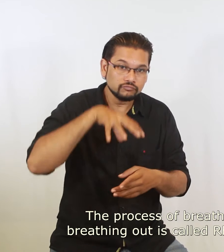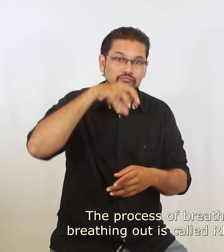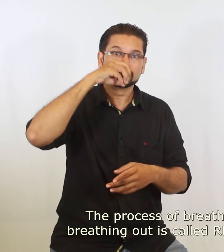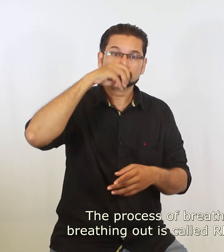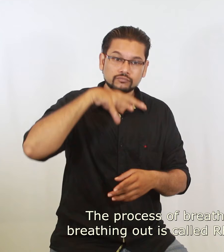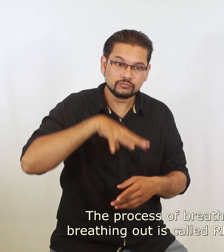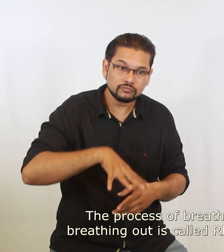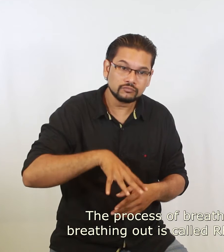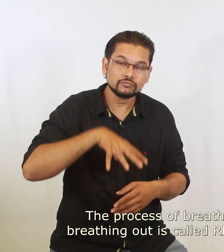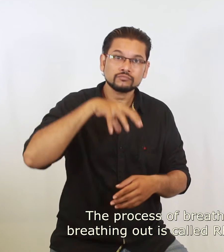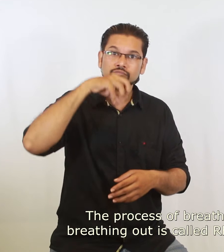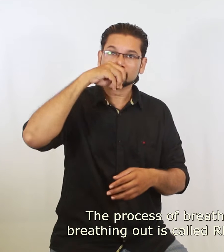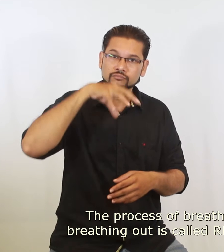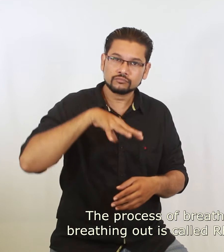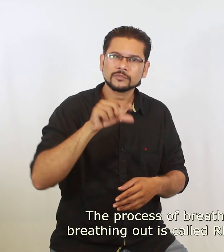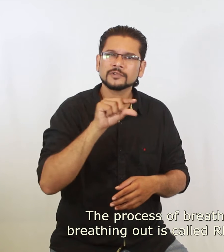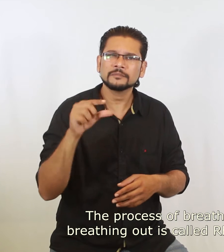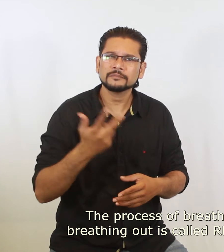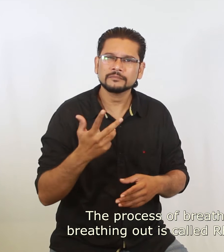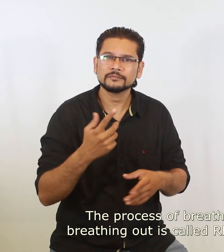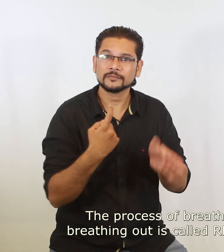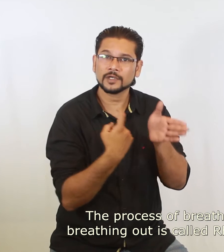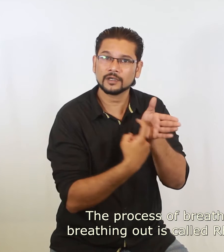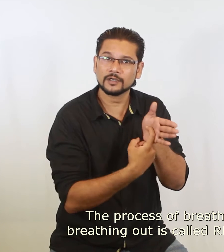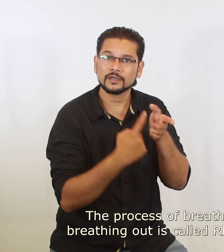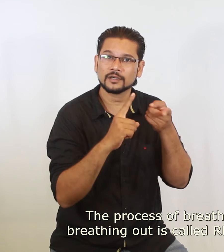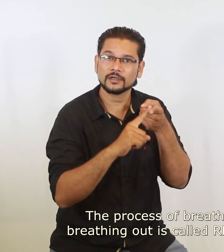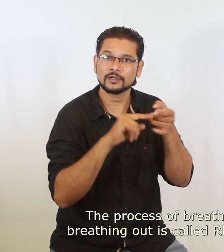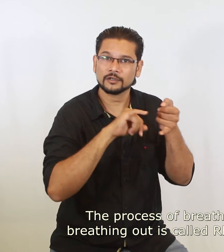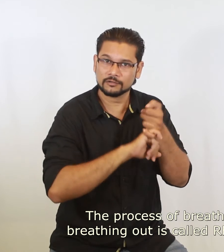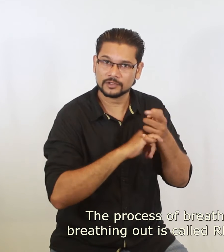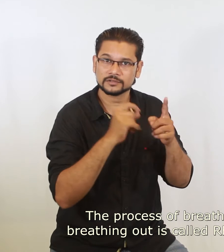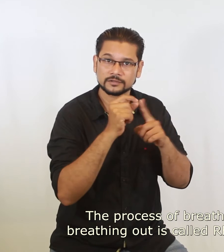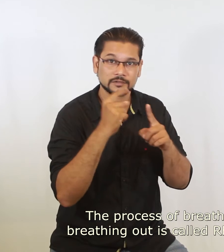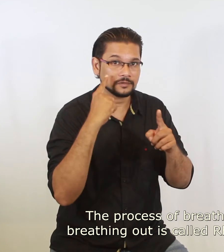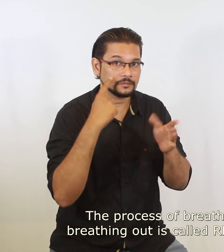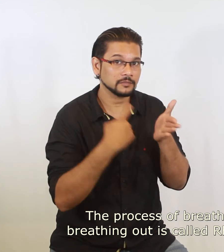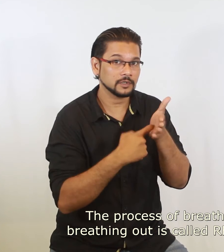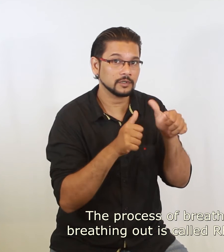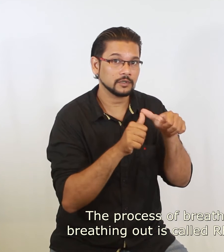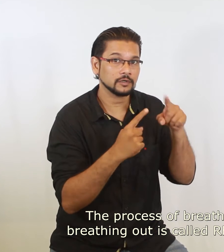The process of breathing in and breathing out is called respiration.